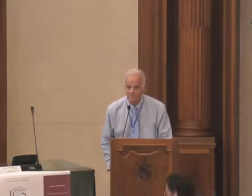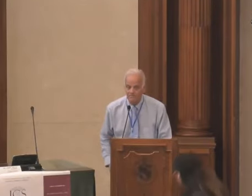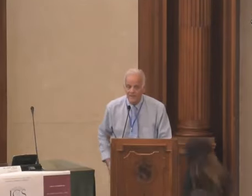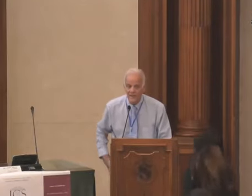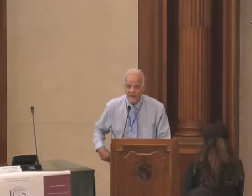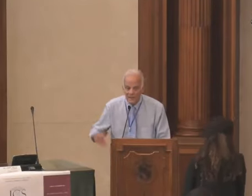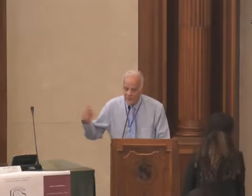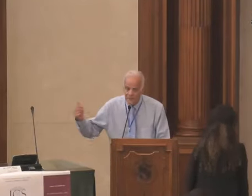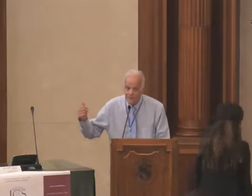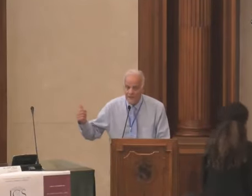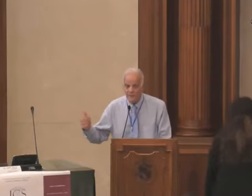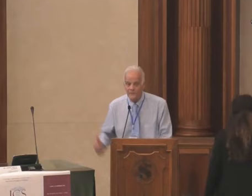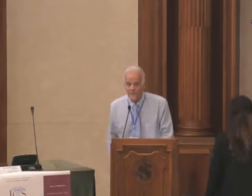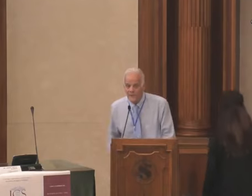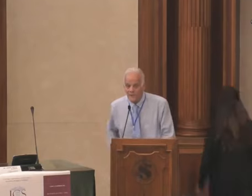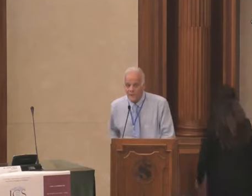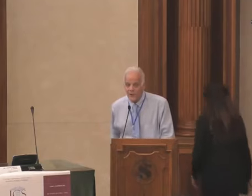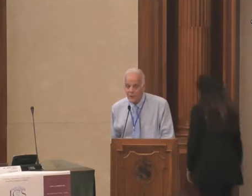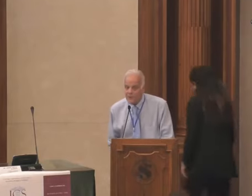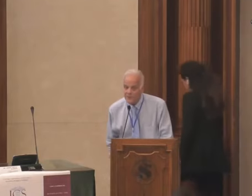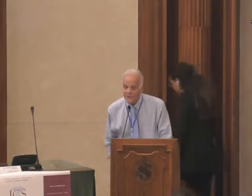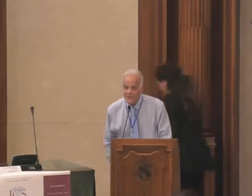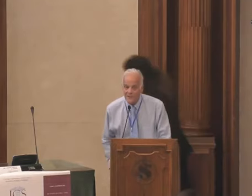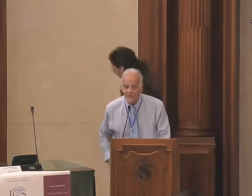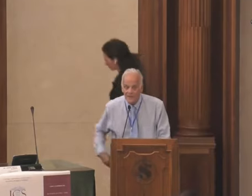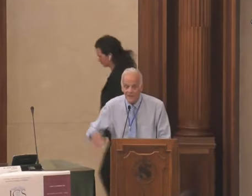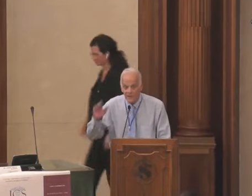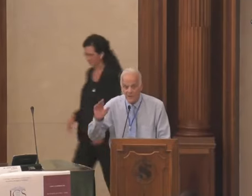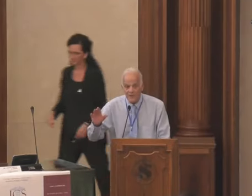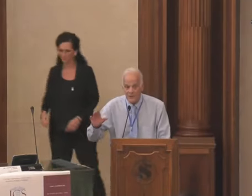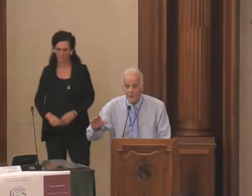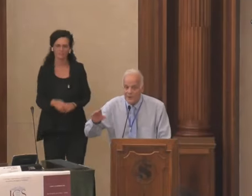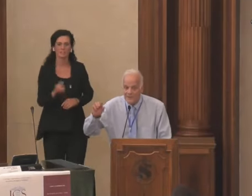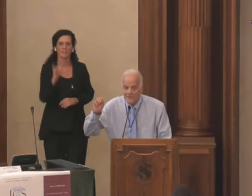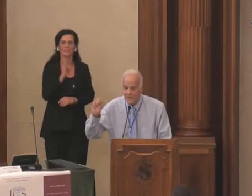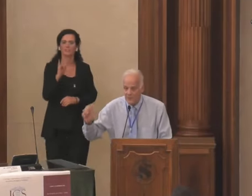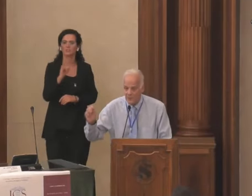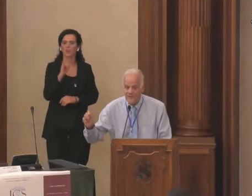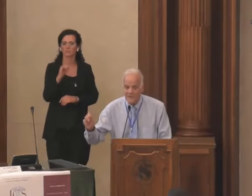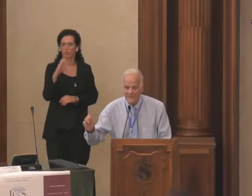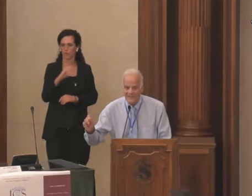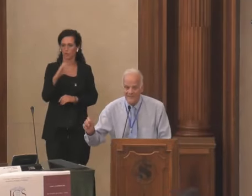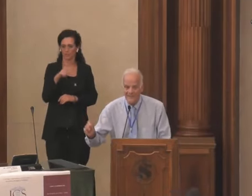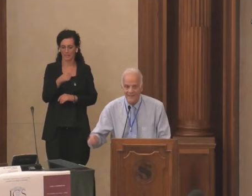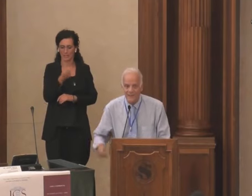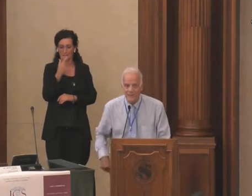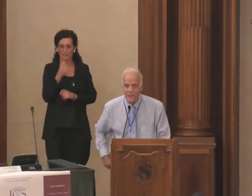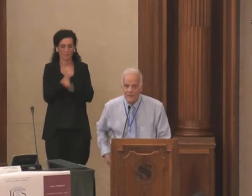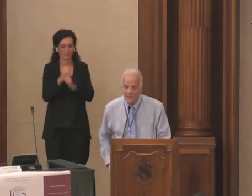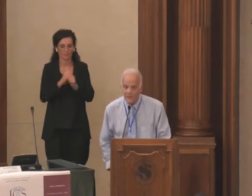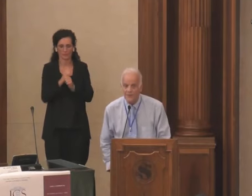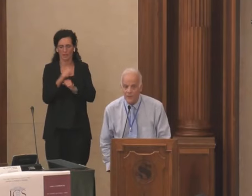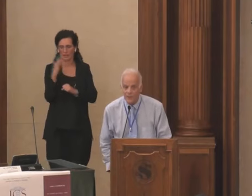hydroxychloroquine. And I would say from Pierre Corey's presentation that hydroxychloroquine is the other penicillin